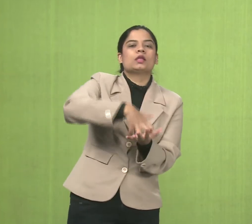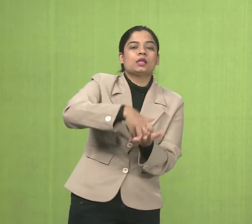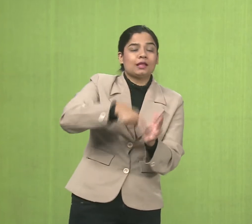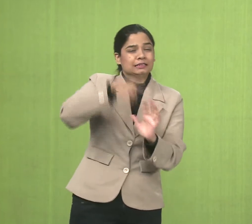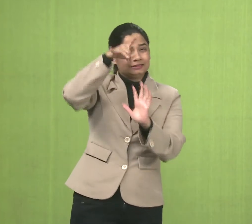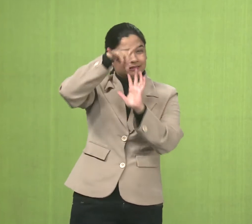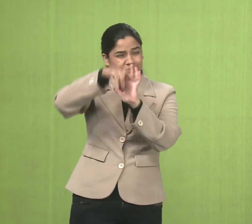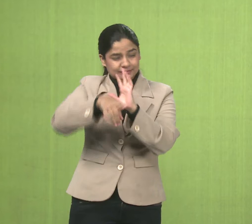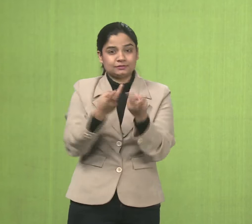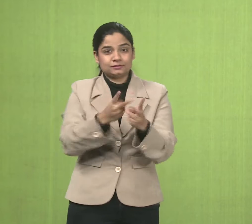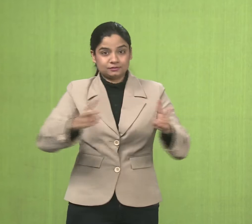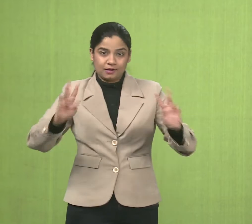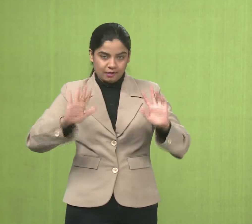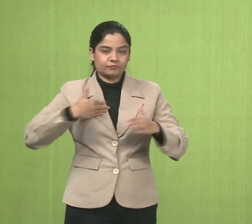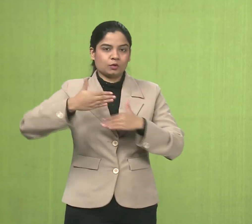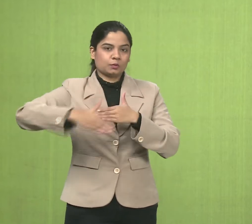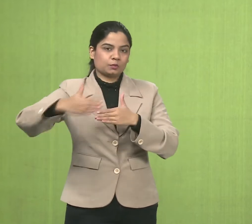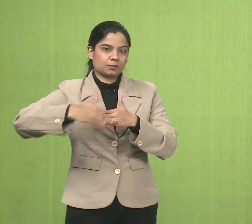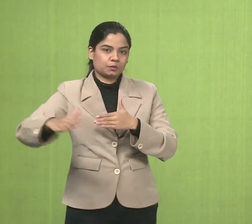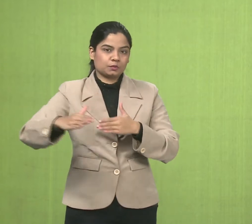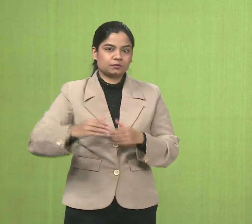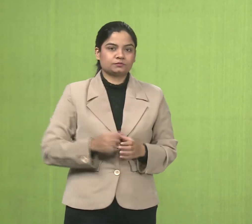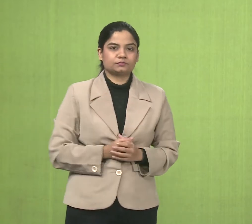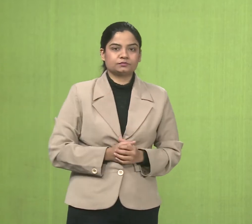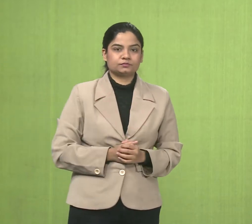brave, can be categorized as weak. So we'll discuss more about it.